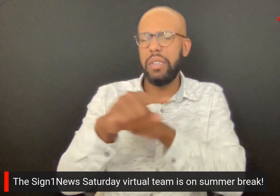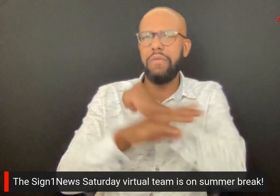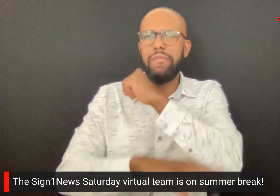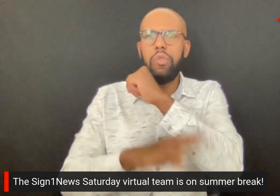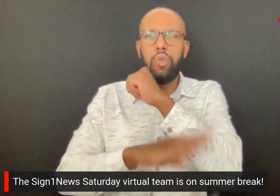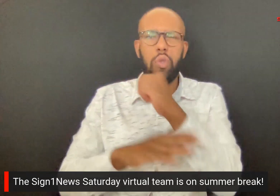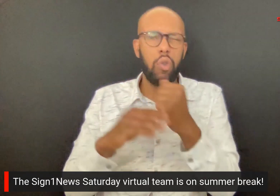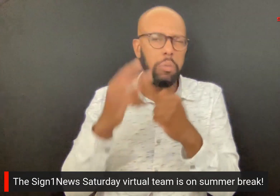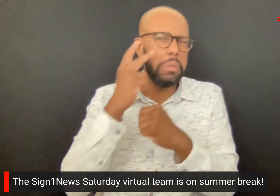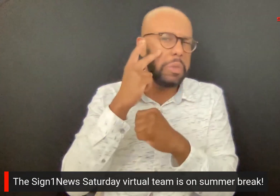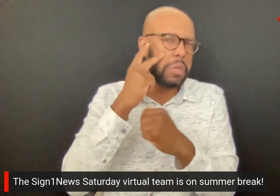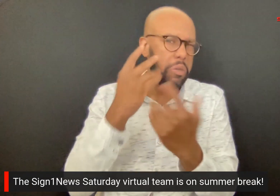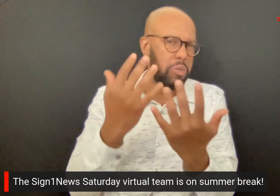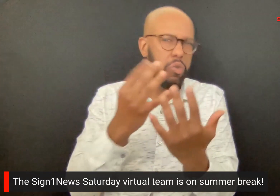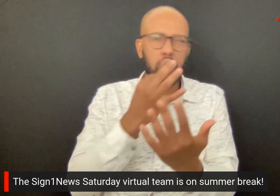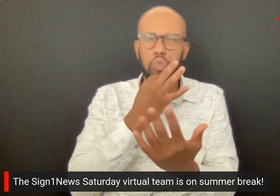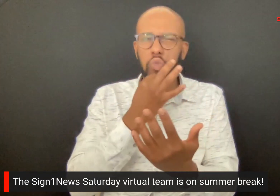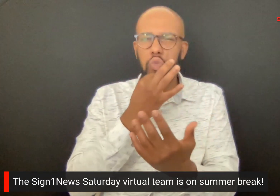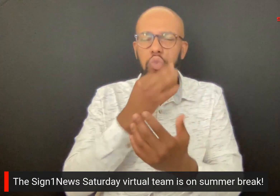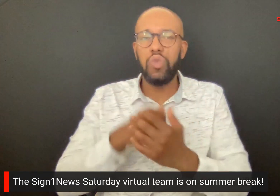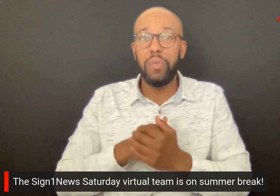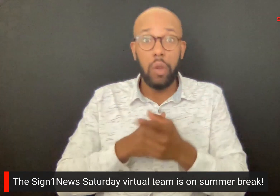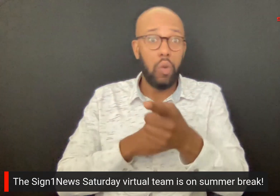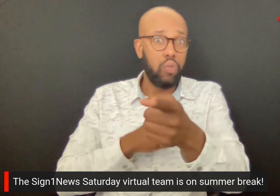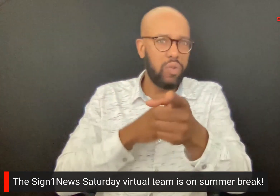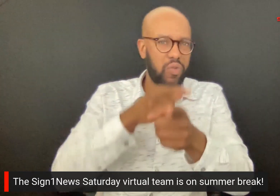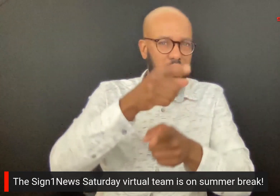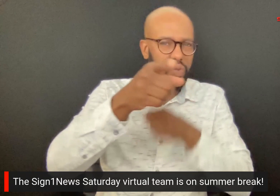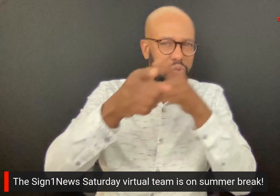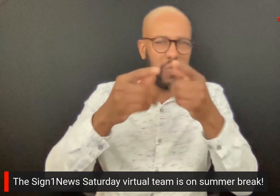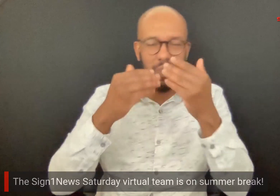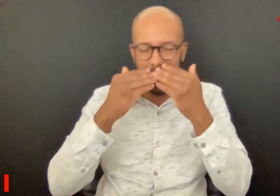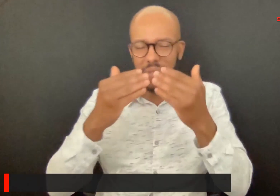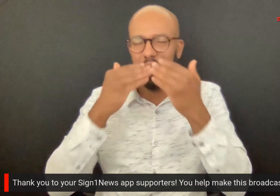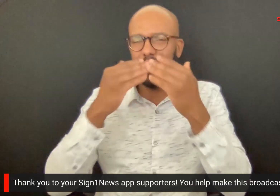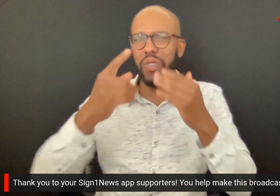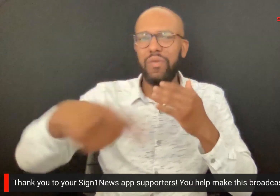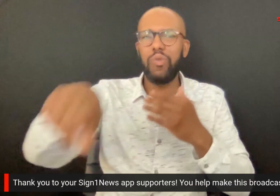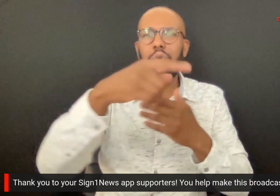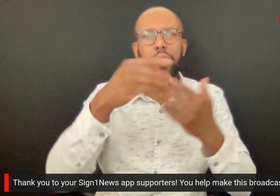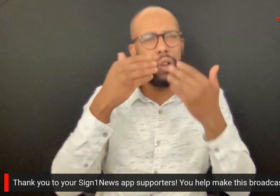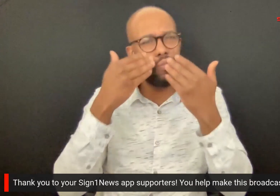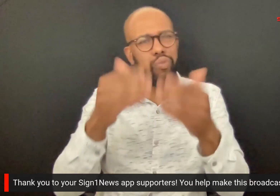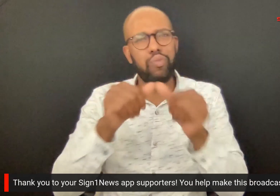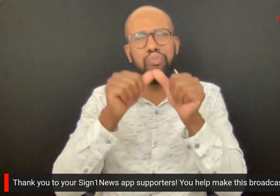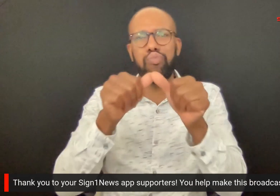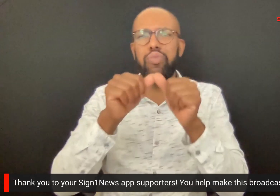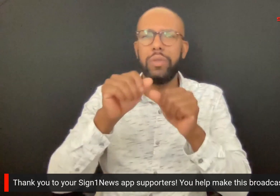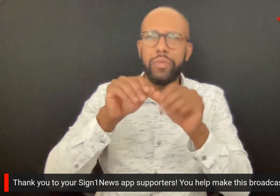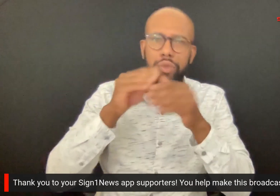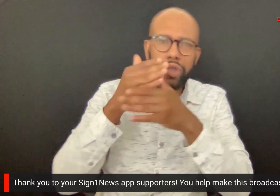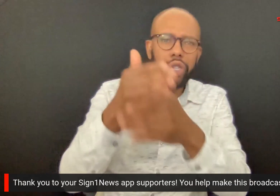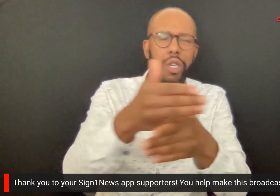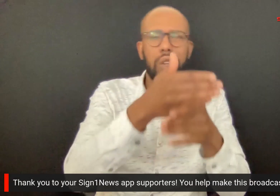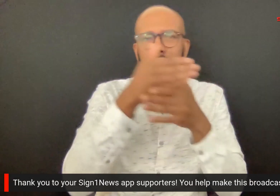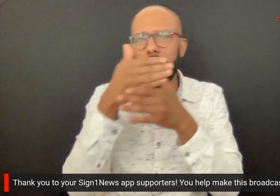will see you real soon again in the fall and a big thank you to all of you our sign one news app supporters